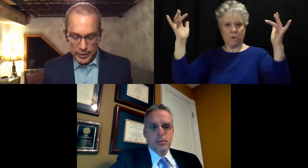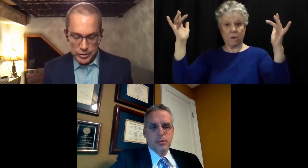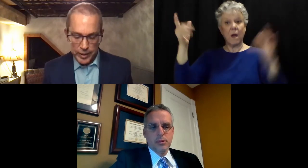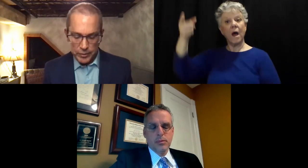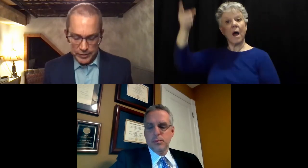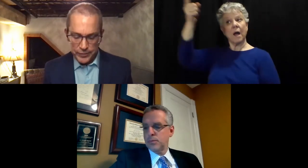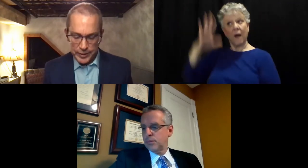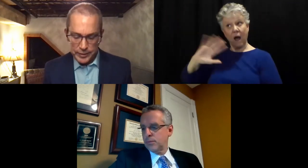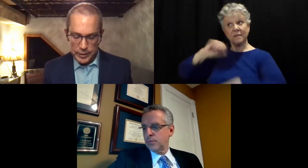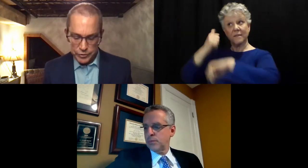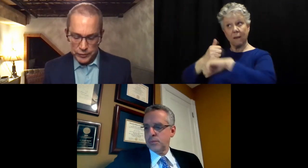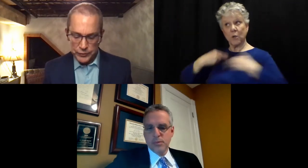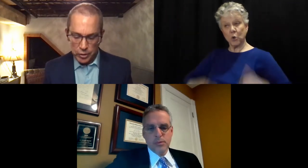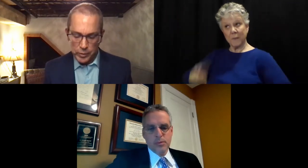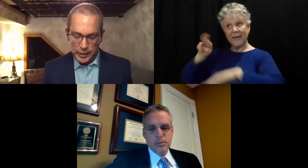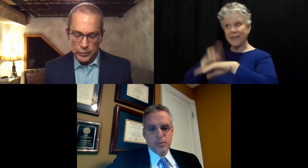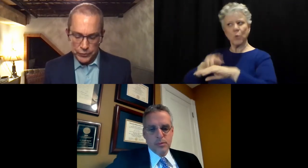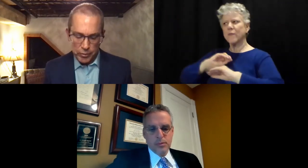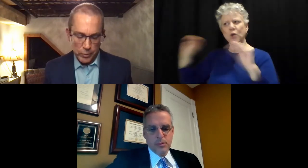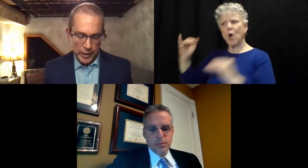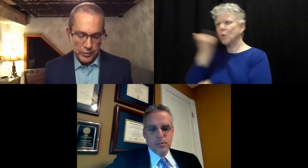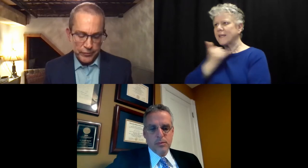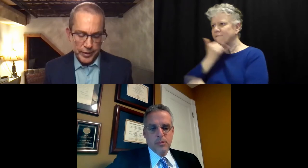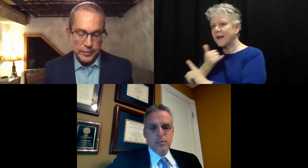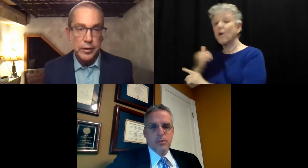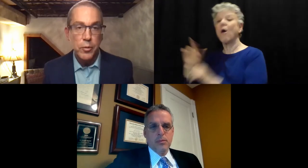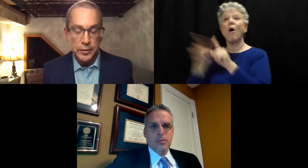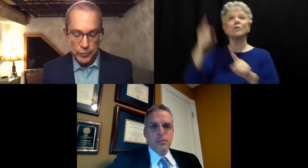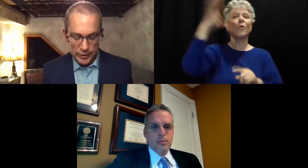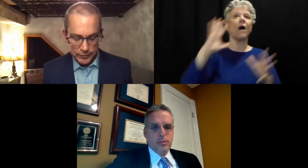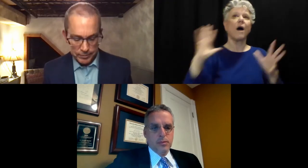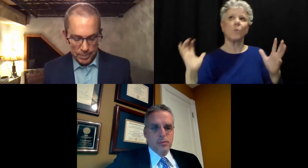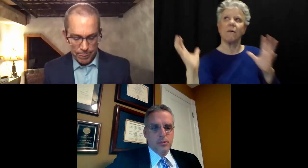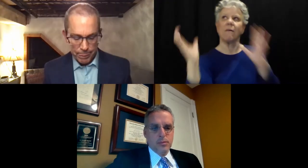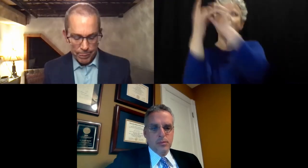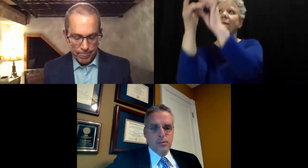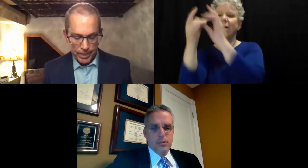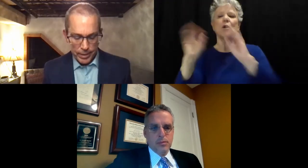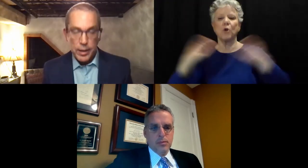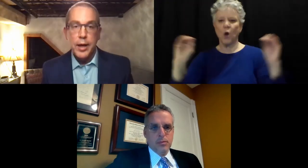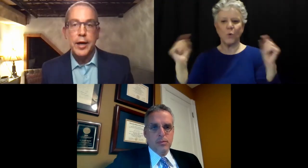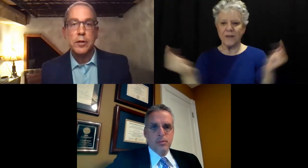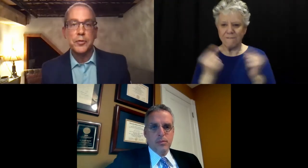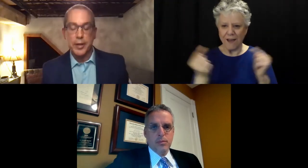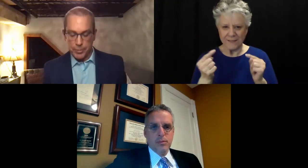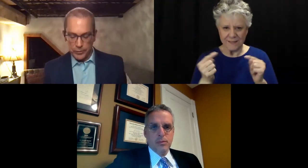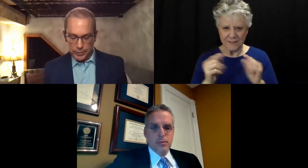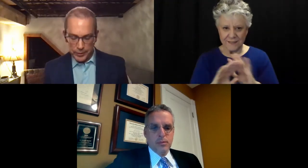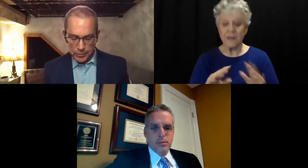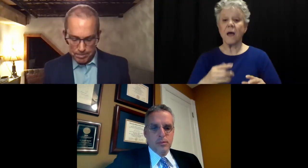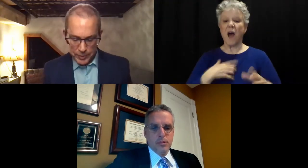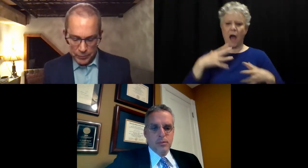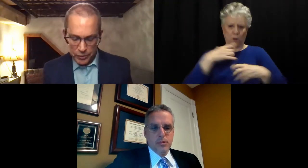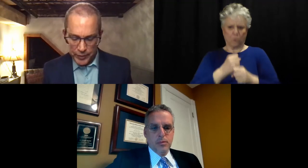human nature without defect. Just so will he restore it without defect, Aquinas writes. I close on a